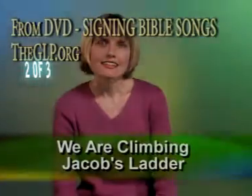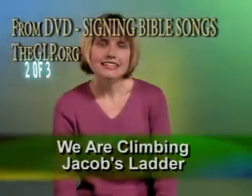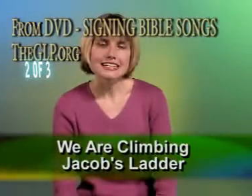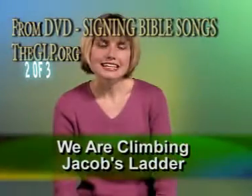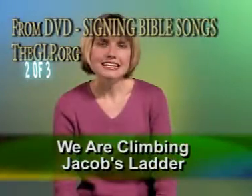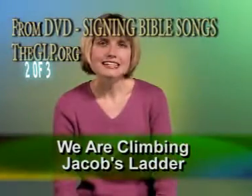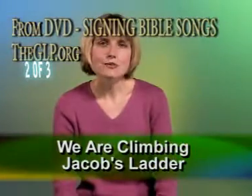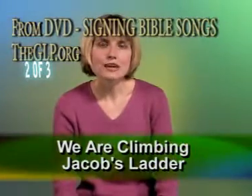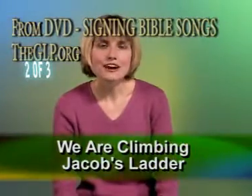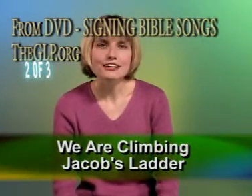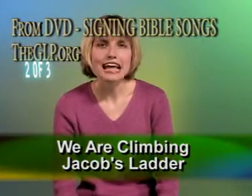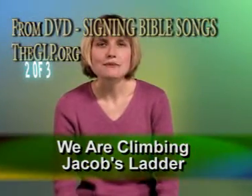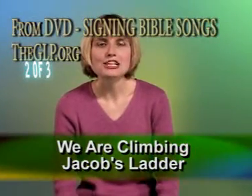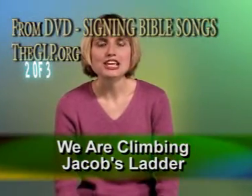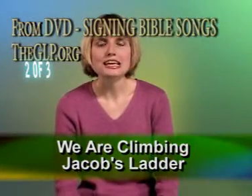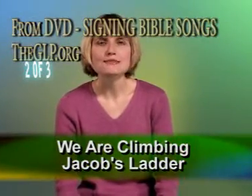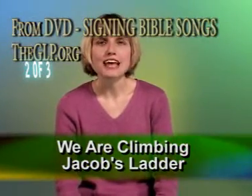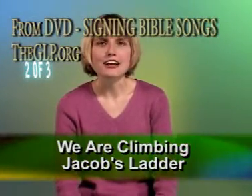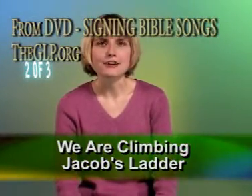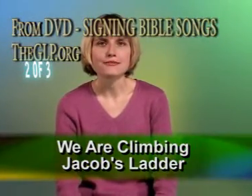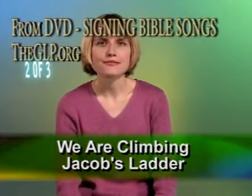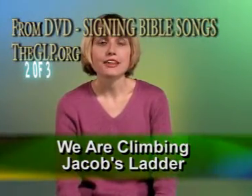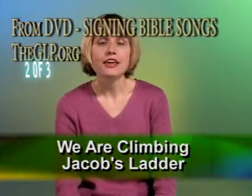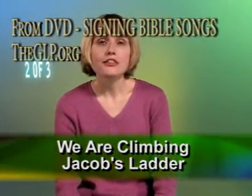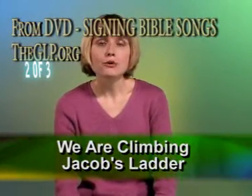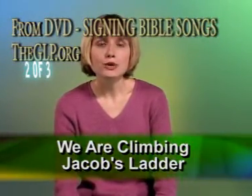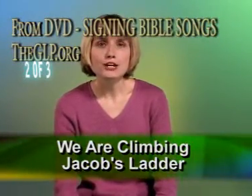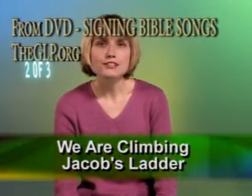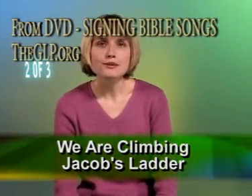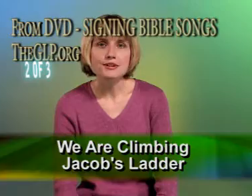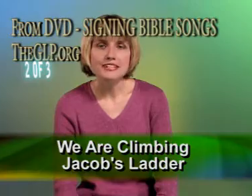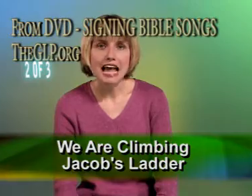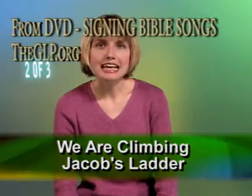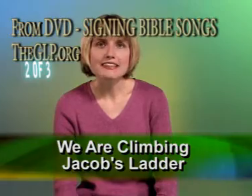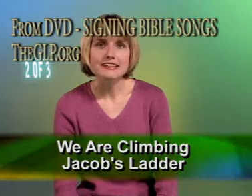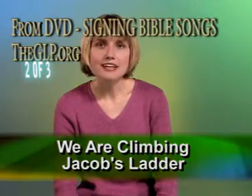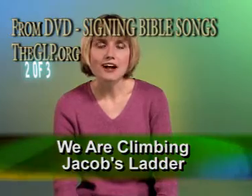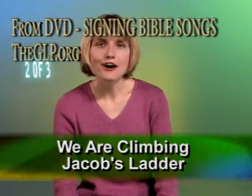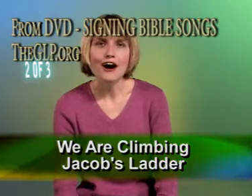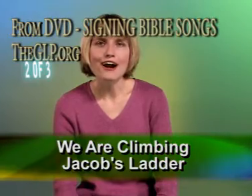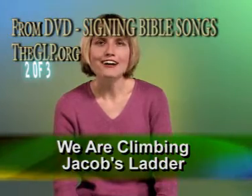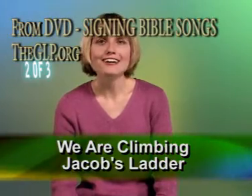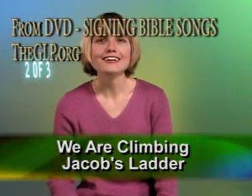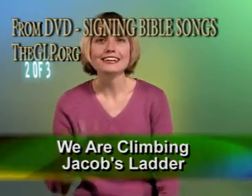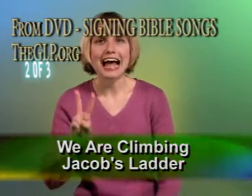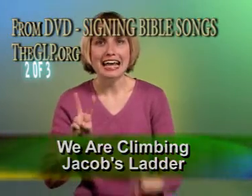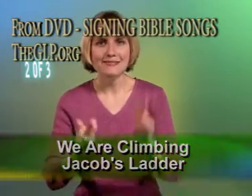This is We Are Climbing Jacob's Ladder. The words we will sign in this song are climb,